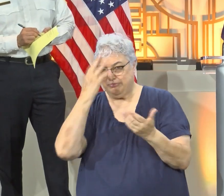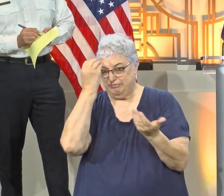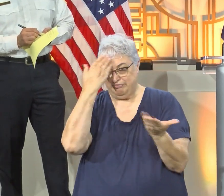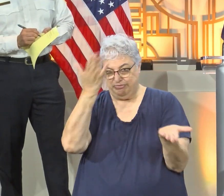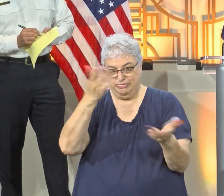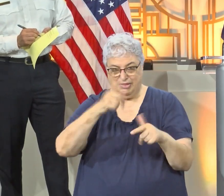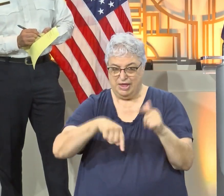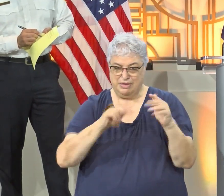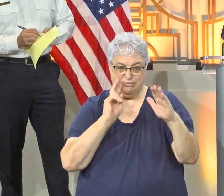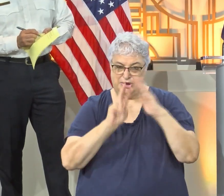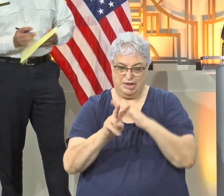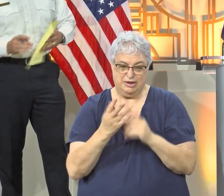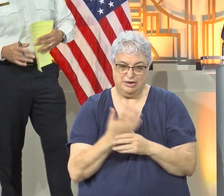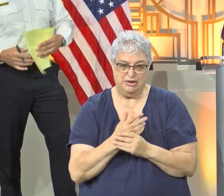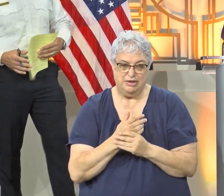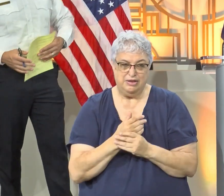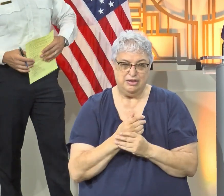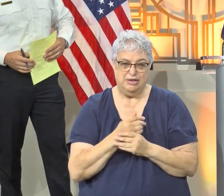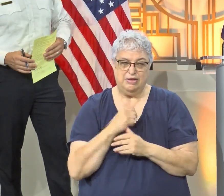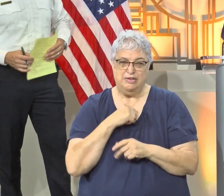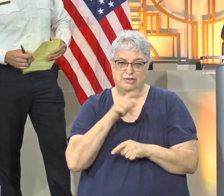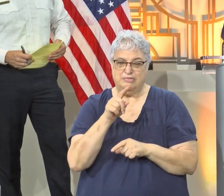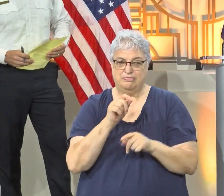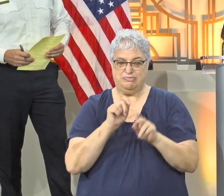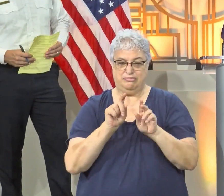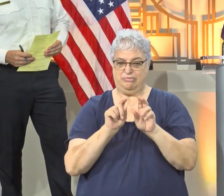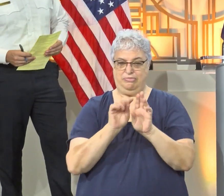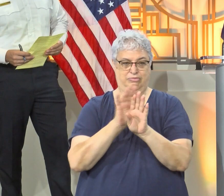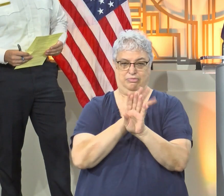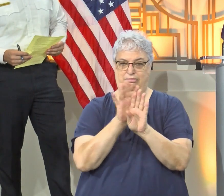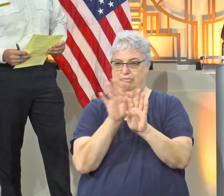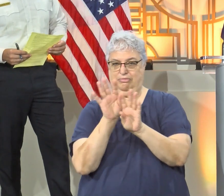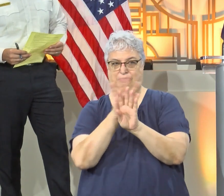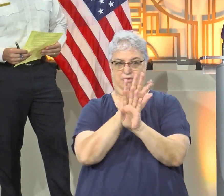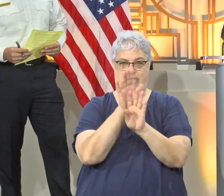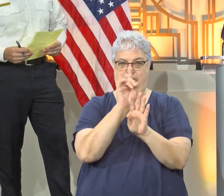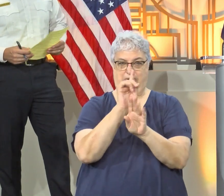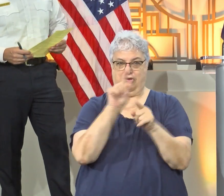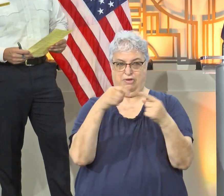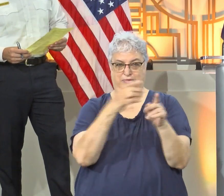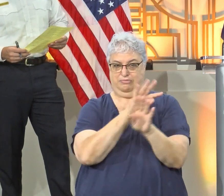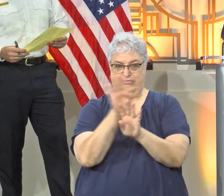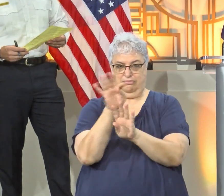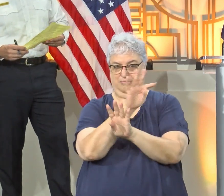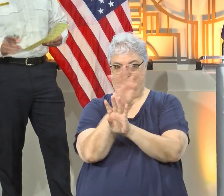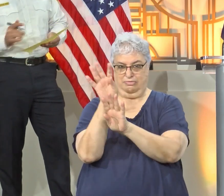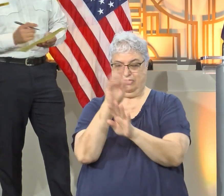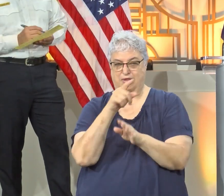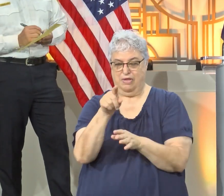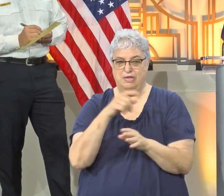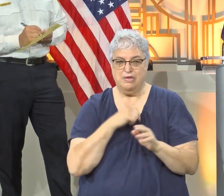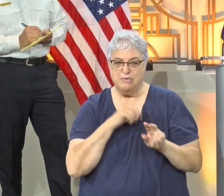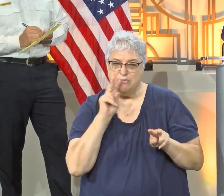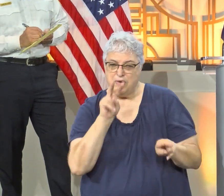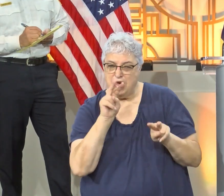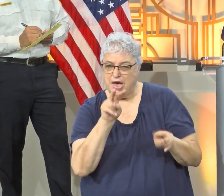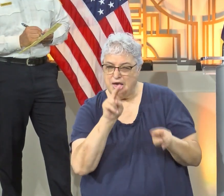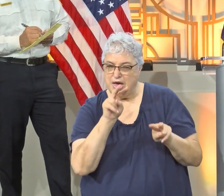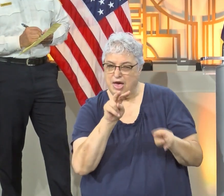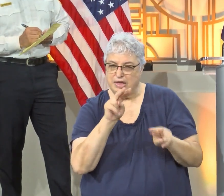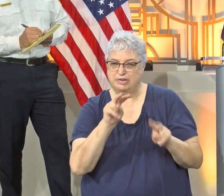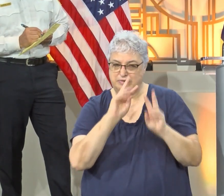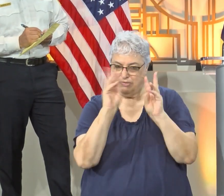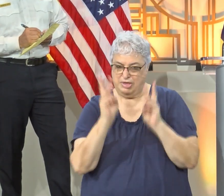while its tracks remain uncertain, I want to remind everyone to be weather alert and to